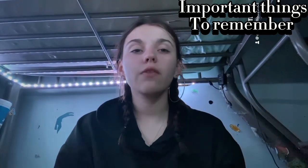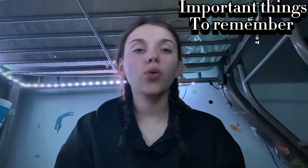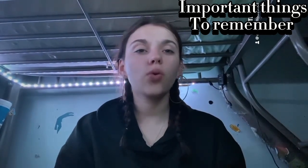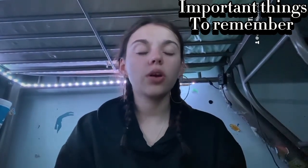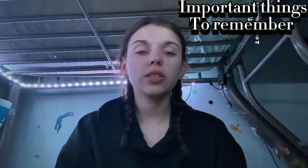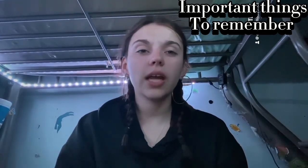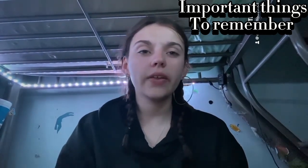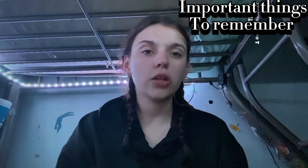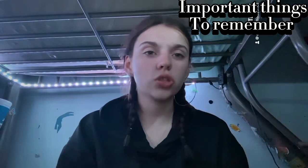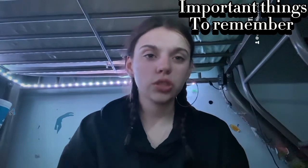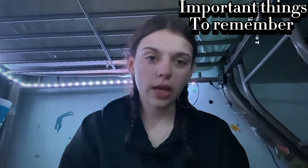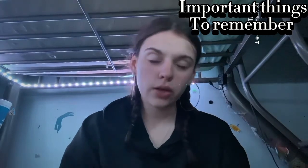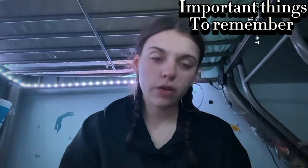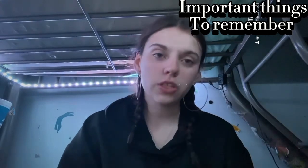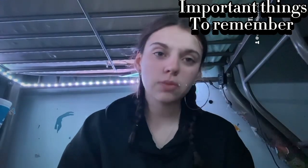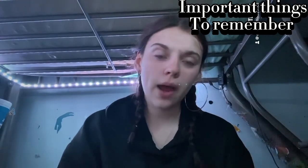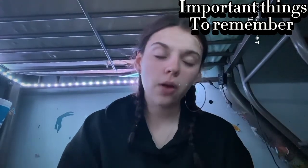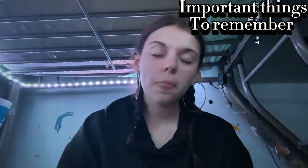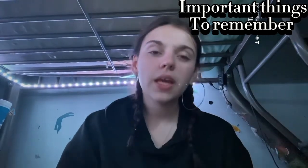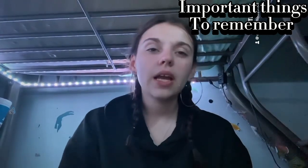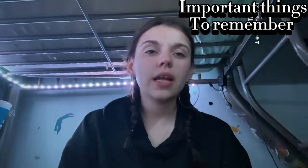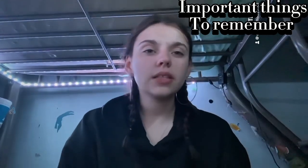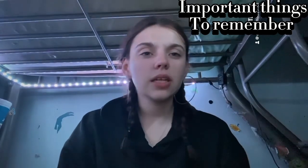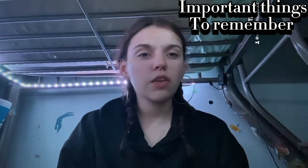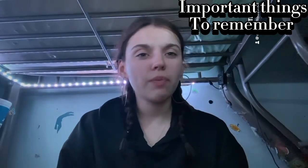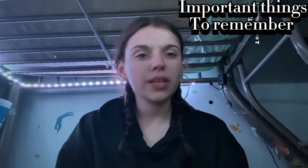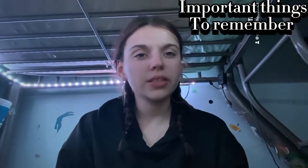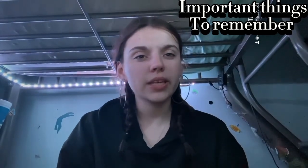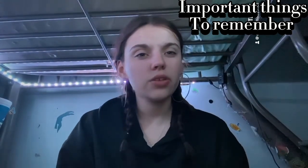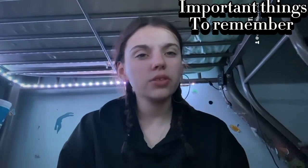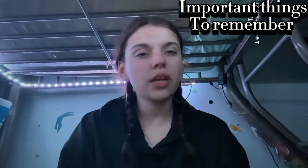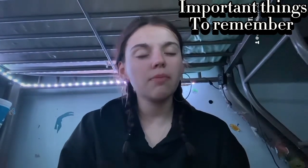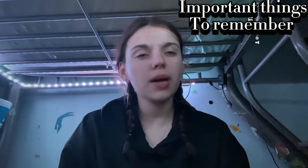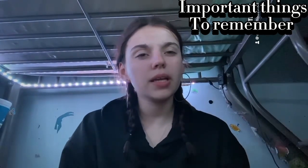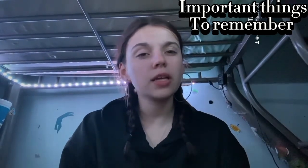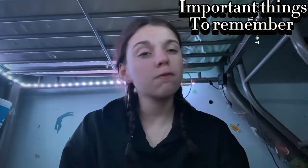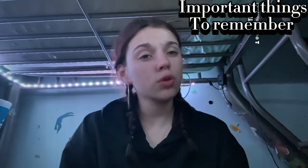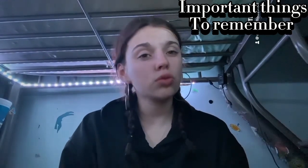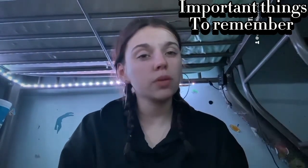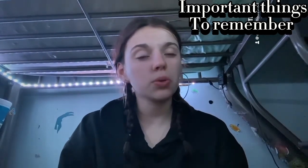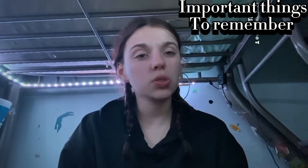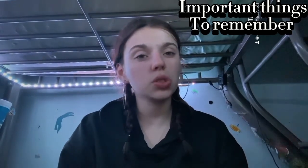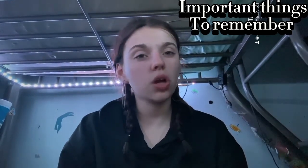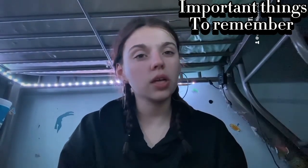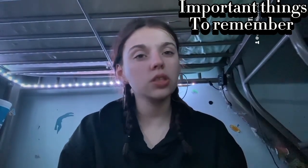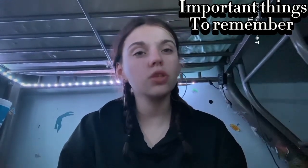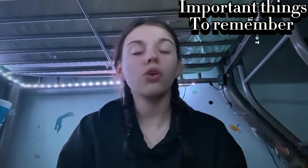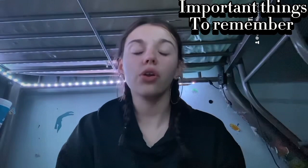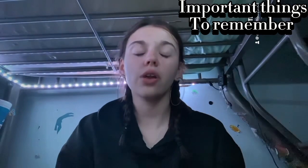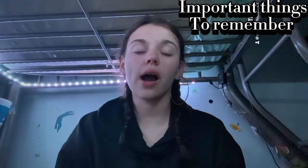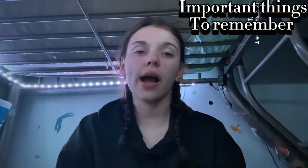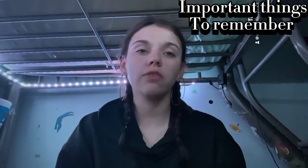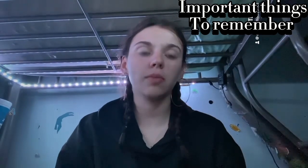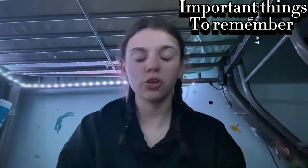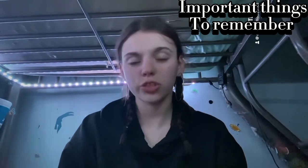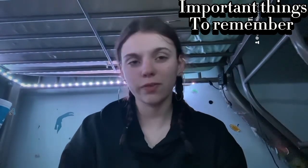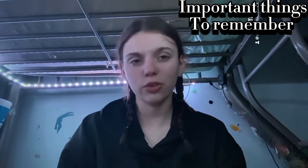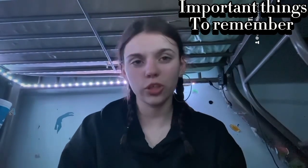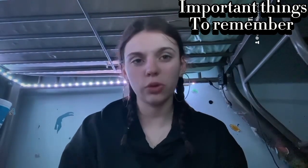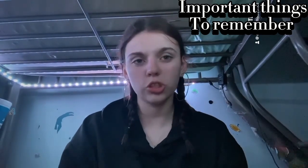you are saying that you're sad and you have a smile, it's going to give mixed signals and might confuse the person you're talking to or not have them understand fully what you